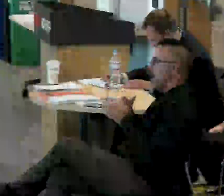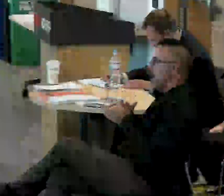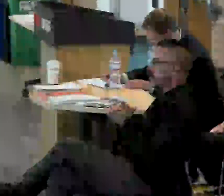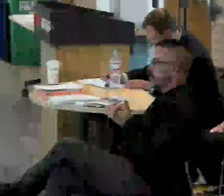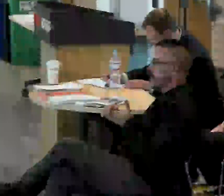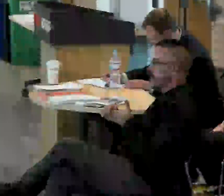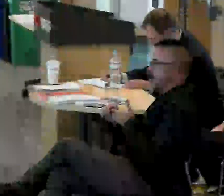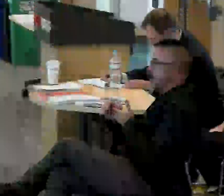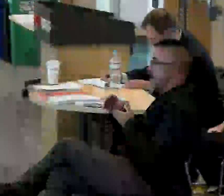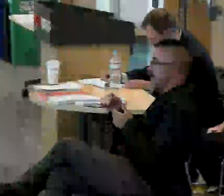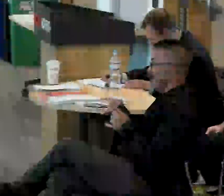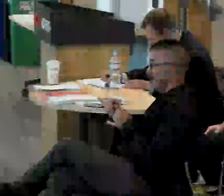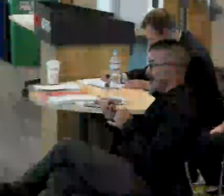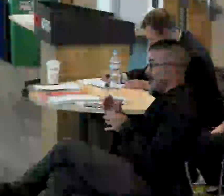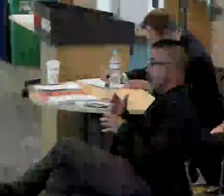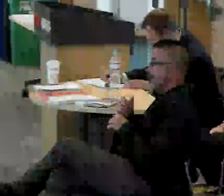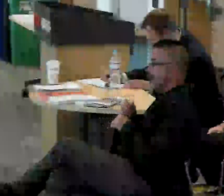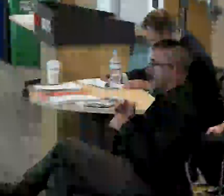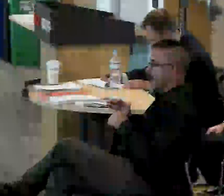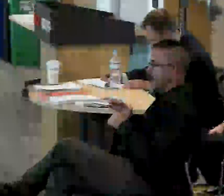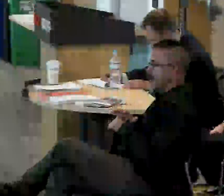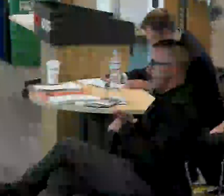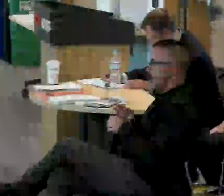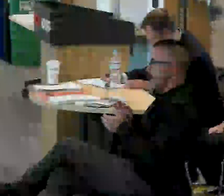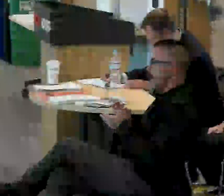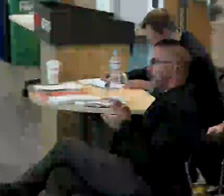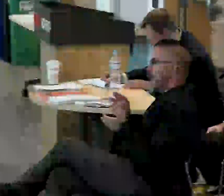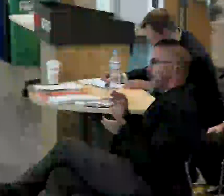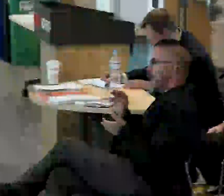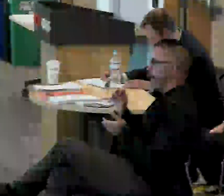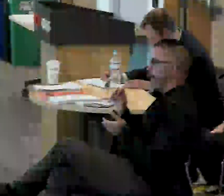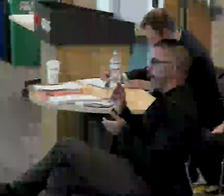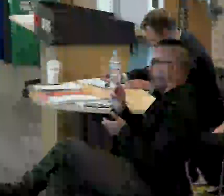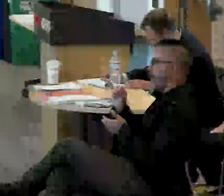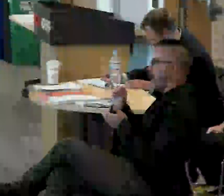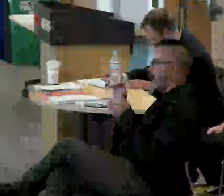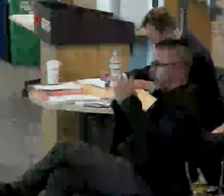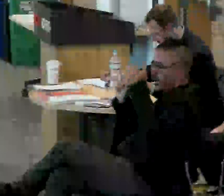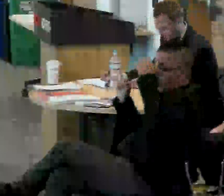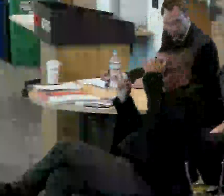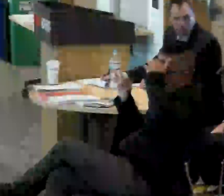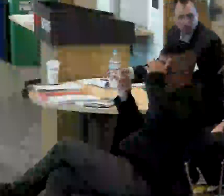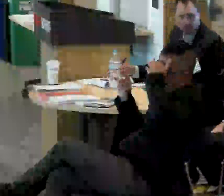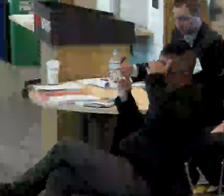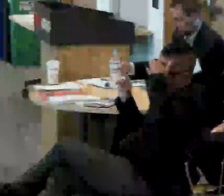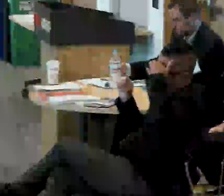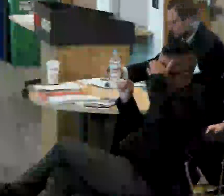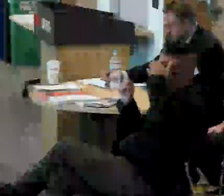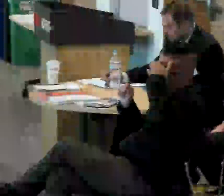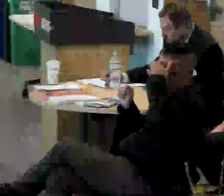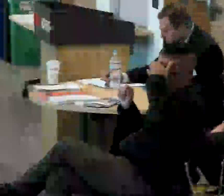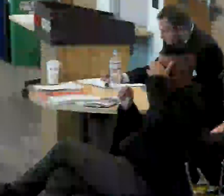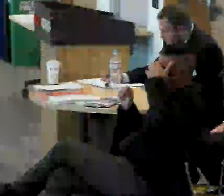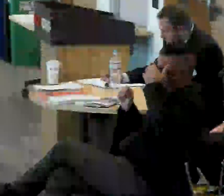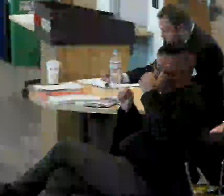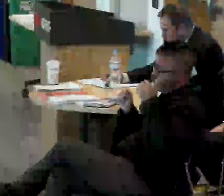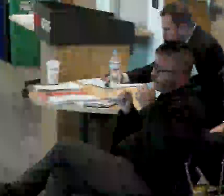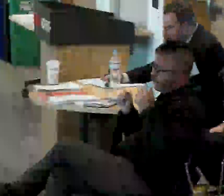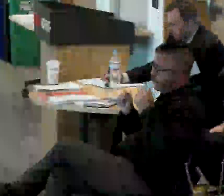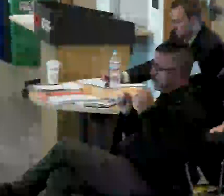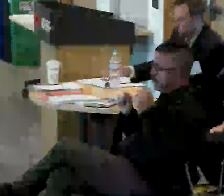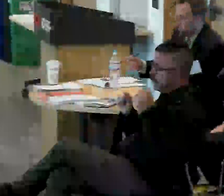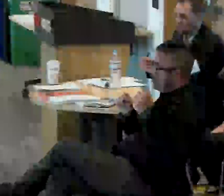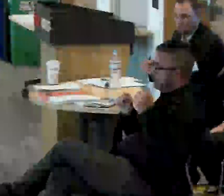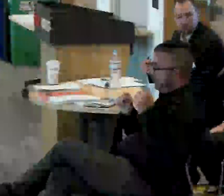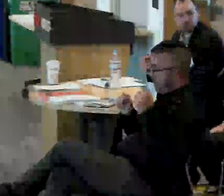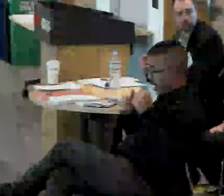full Medicaid. There's sort of a sliding scale way to pay for the Medicaid, but still you get full Medicaid. And there is a